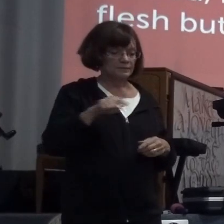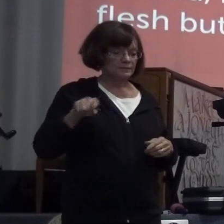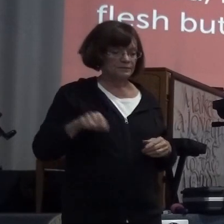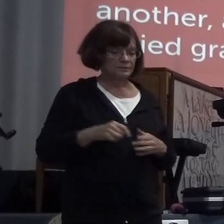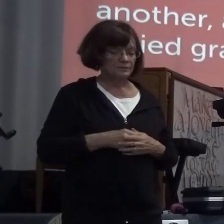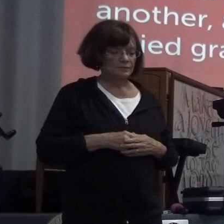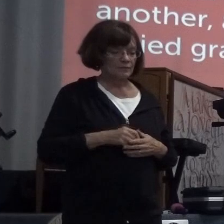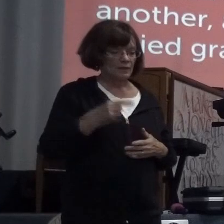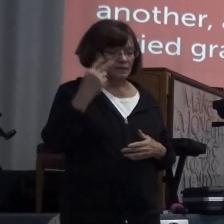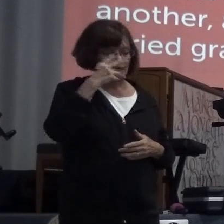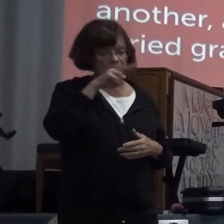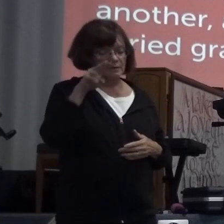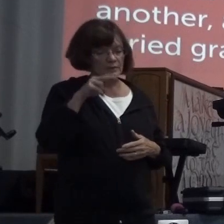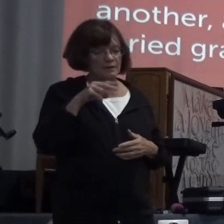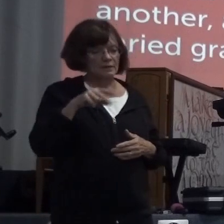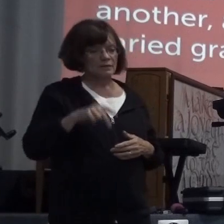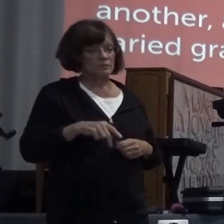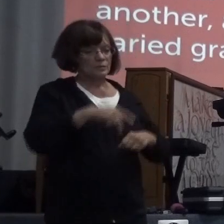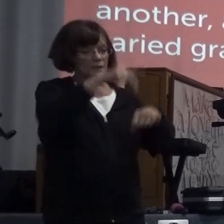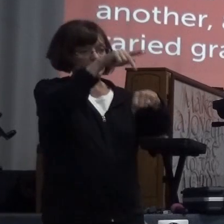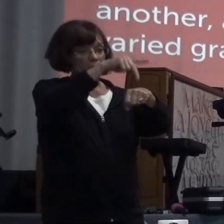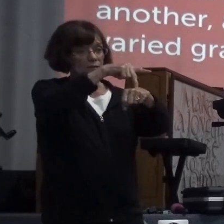Peter 4,